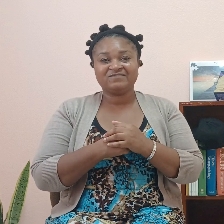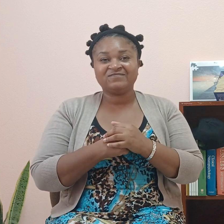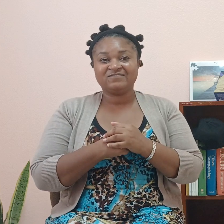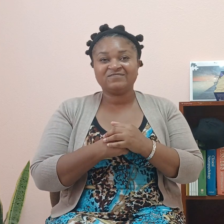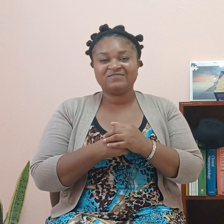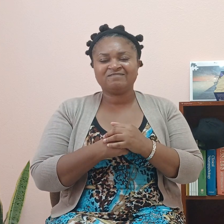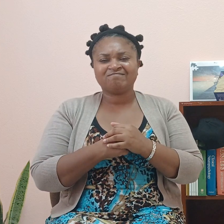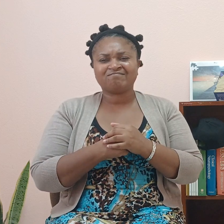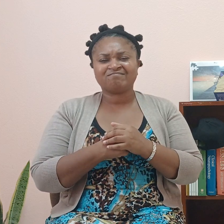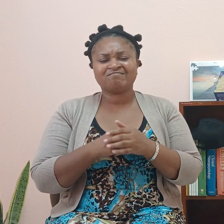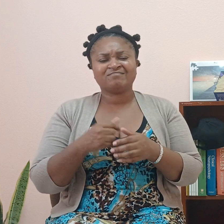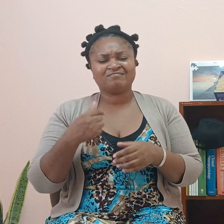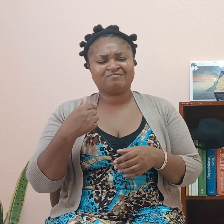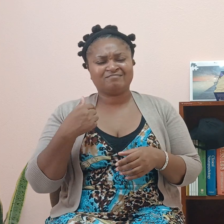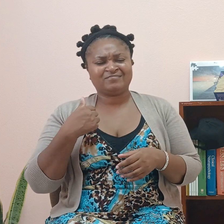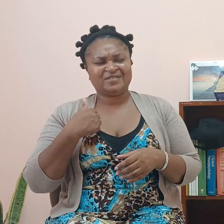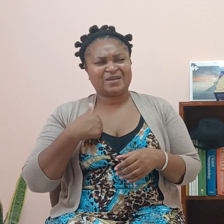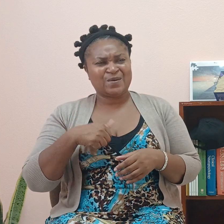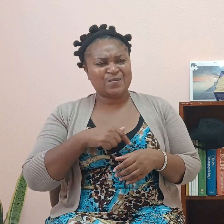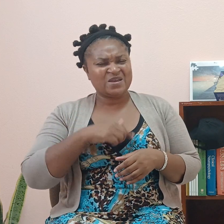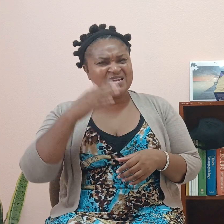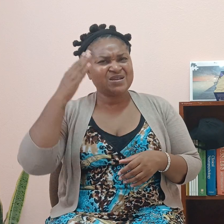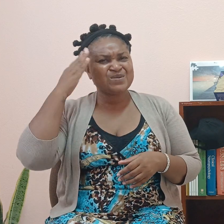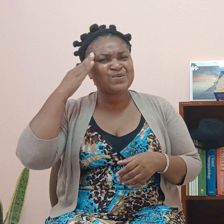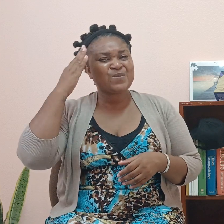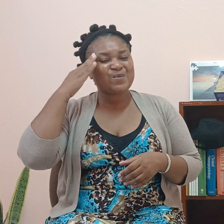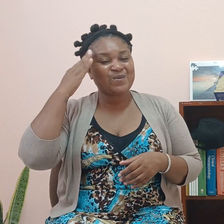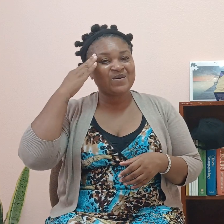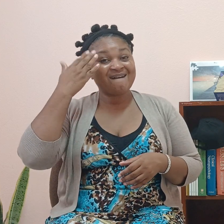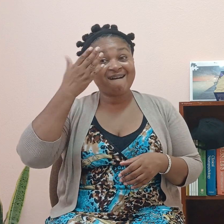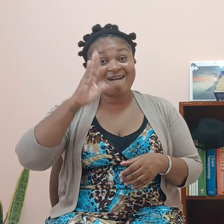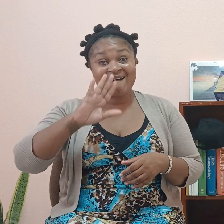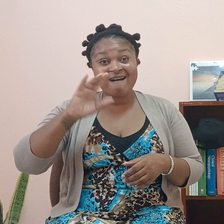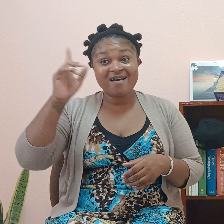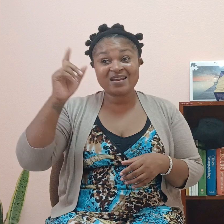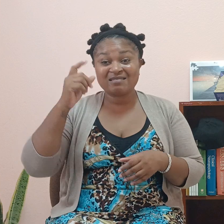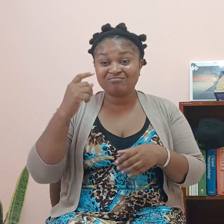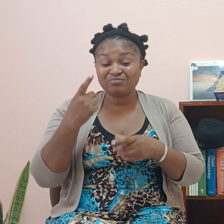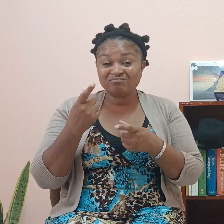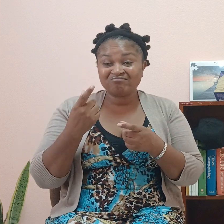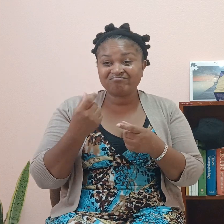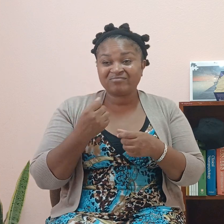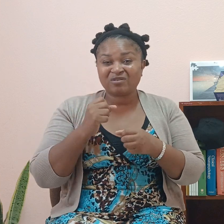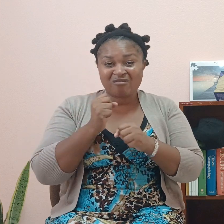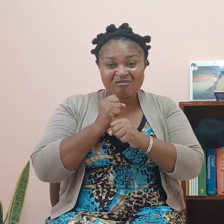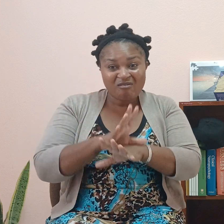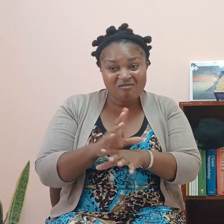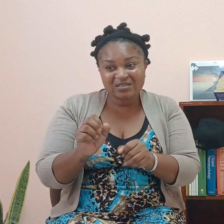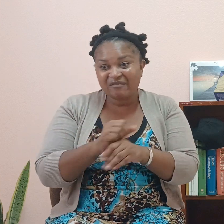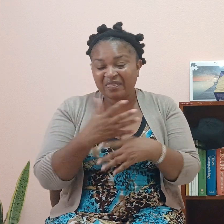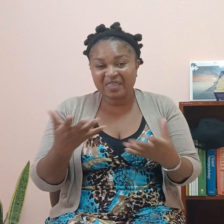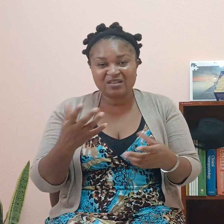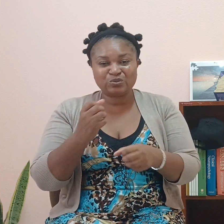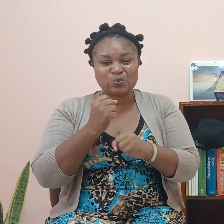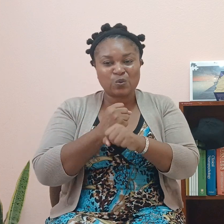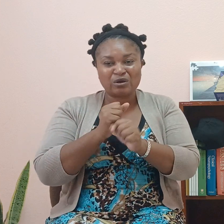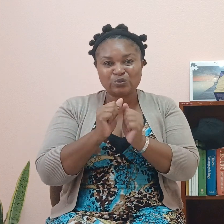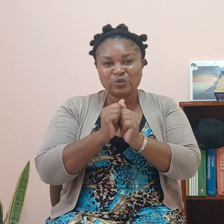We know that God works all things together for good for the ones who